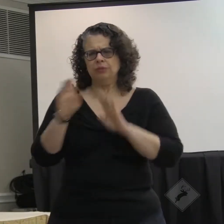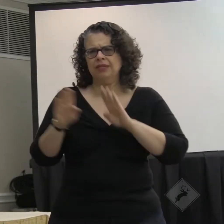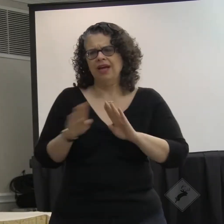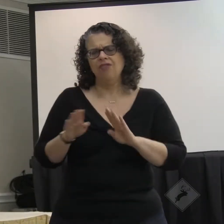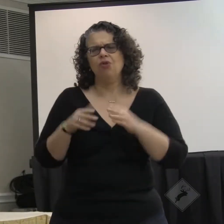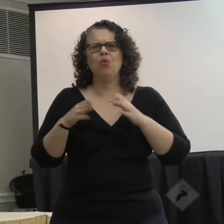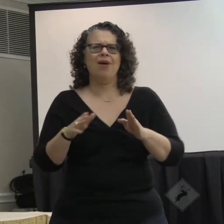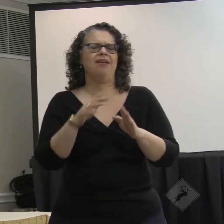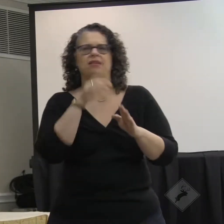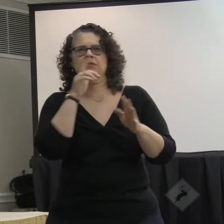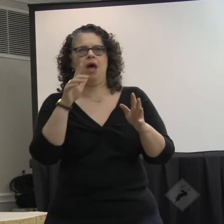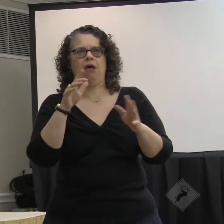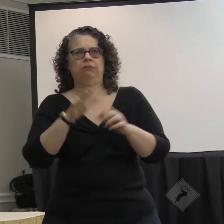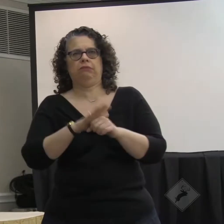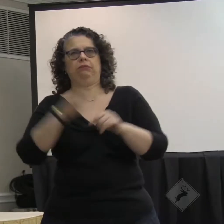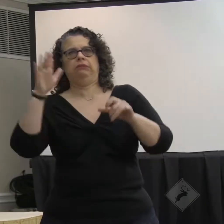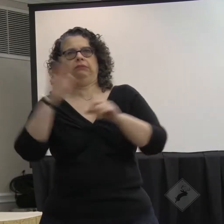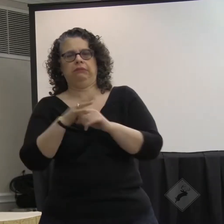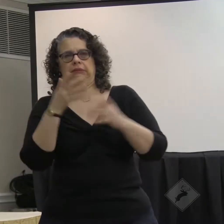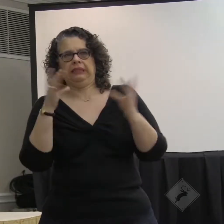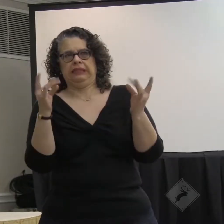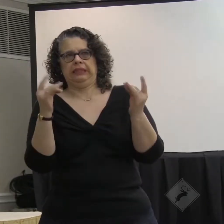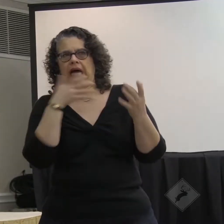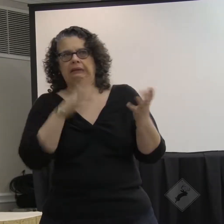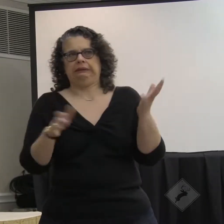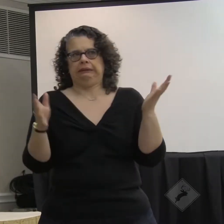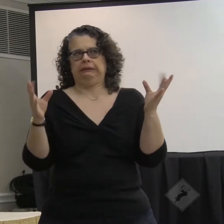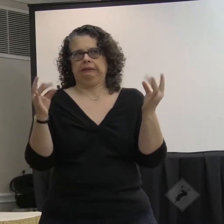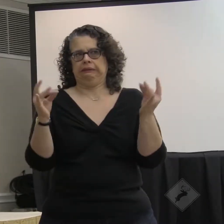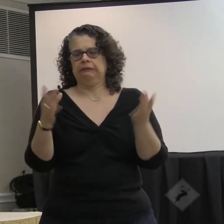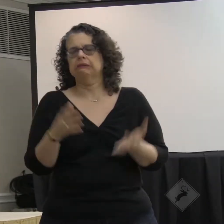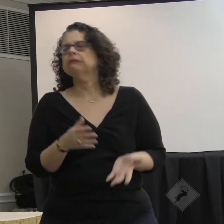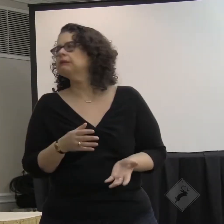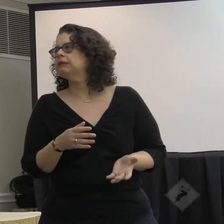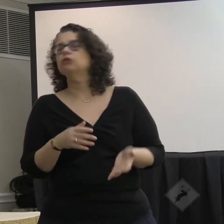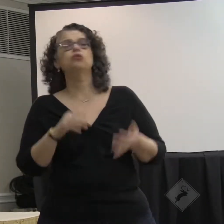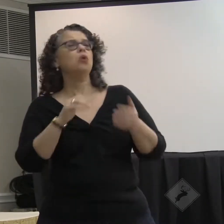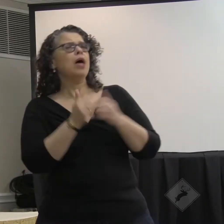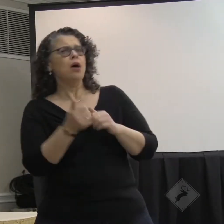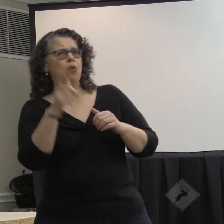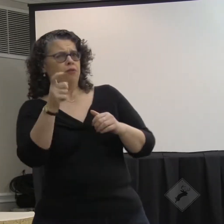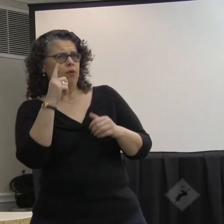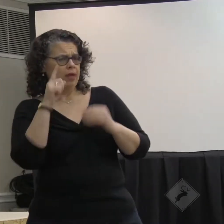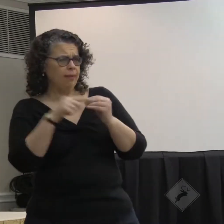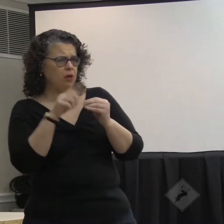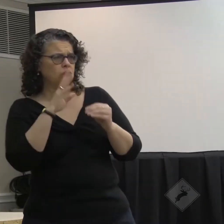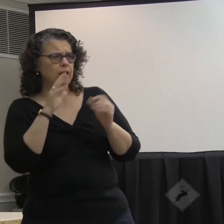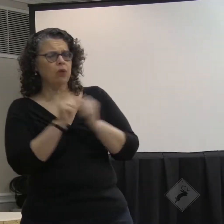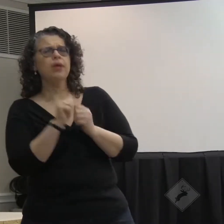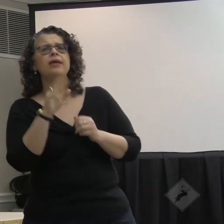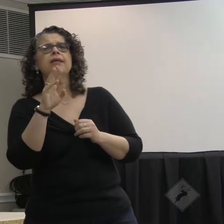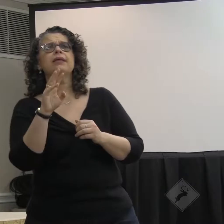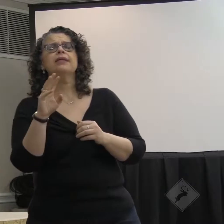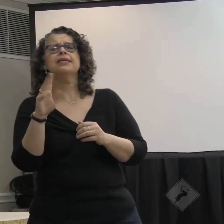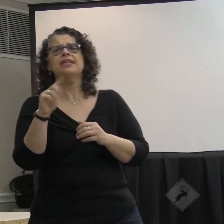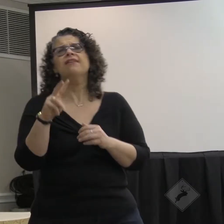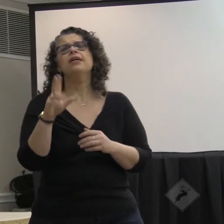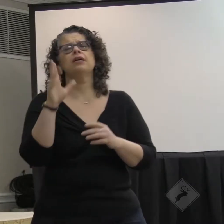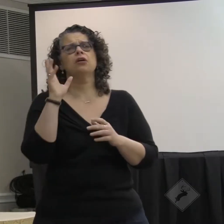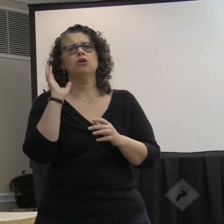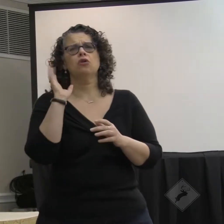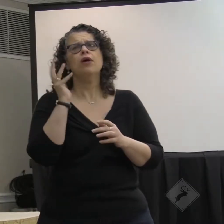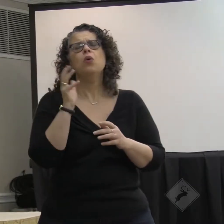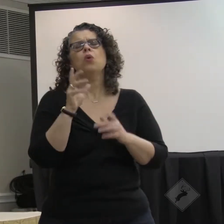that's non-sensational. So the way that you have to think about talking to the media is not the way that you talk